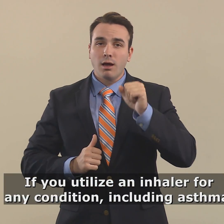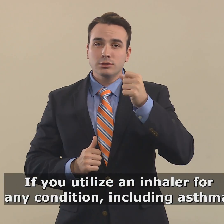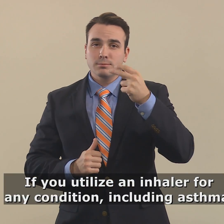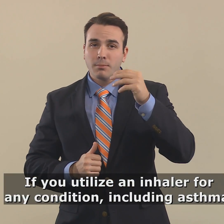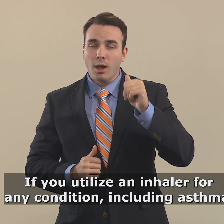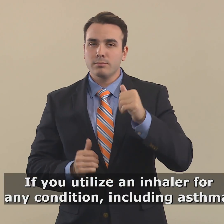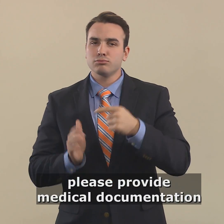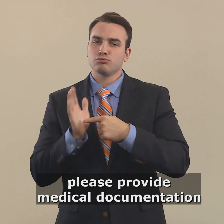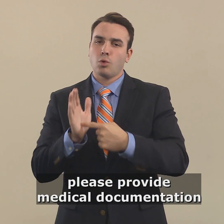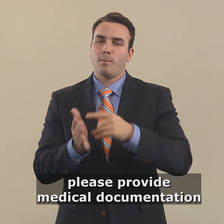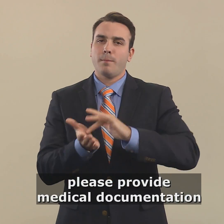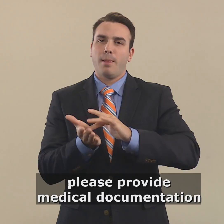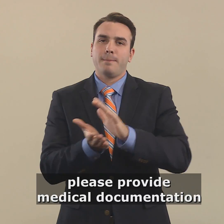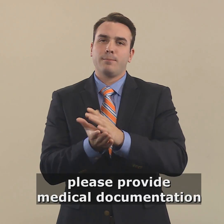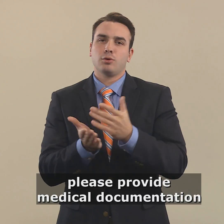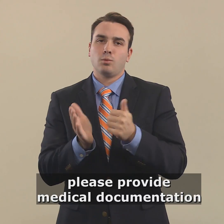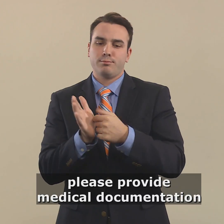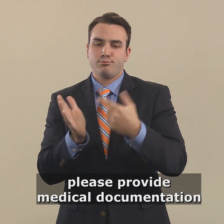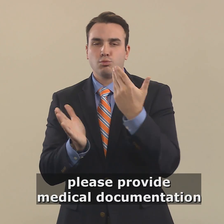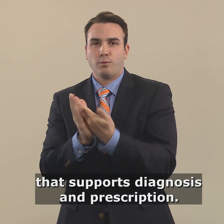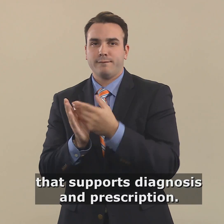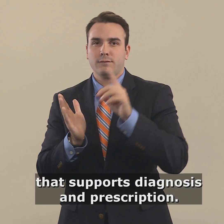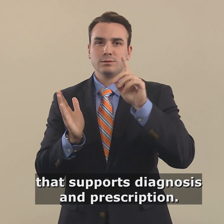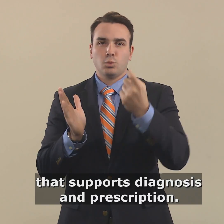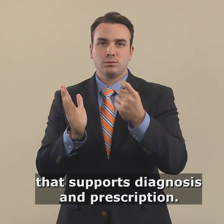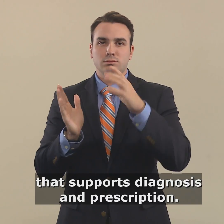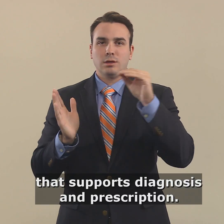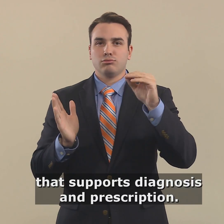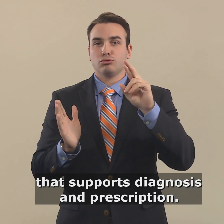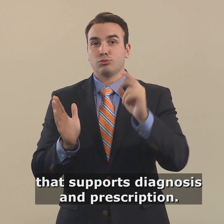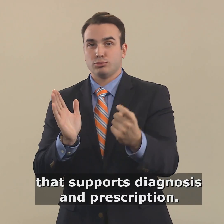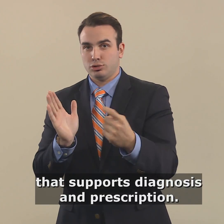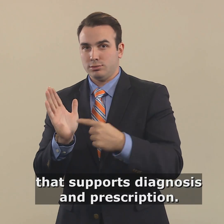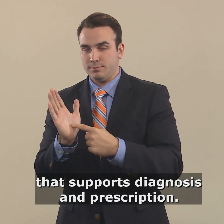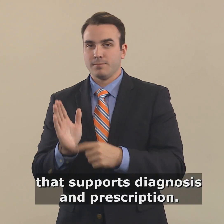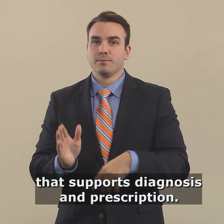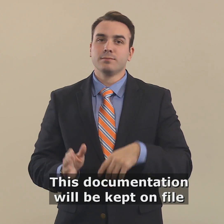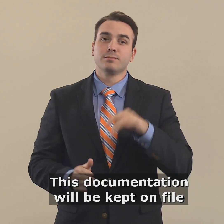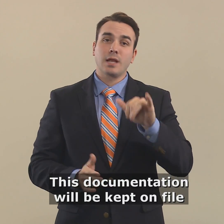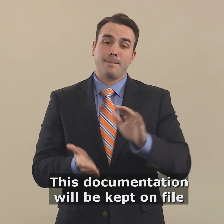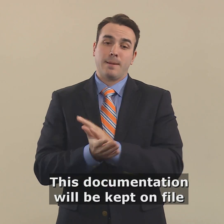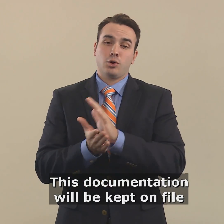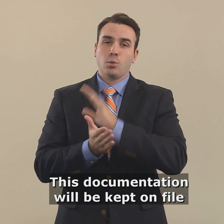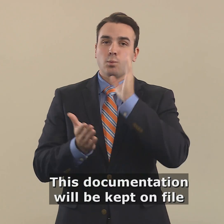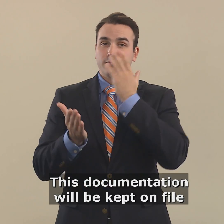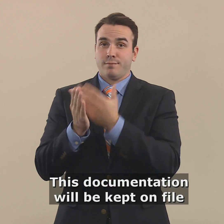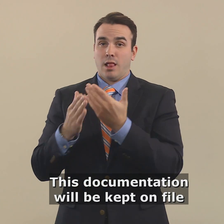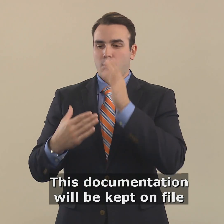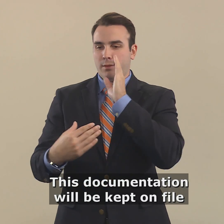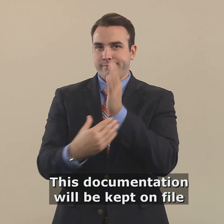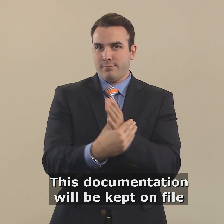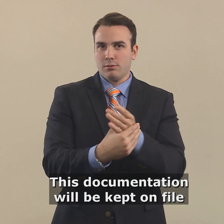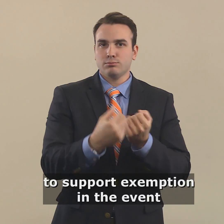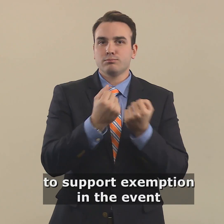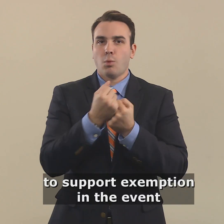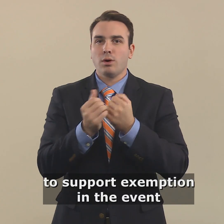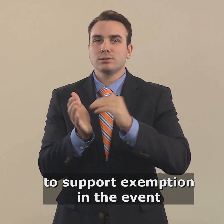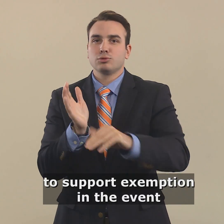asthma, please provide medical documentation that supports diagnosis and prescription. This documentation will be kept on file to support